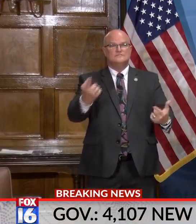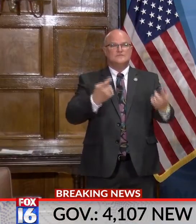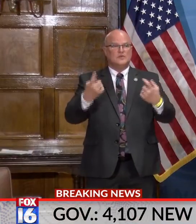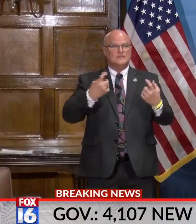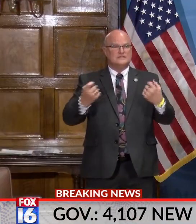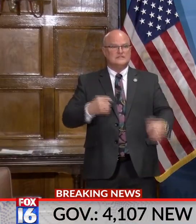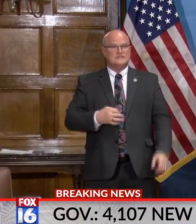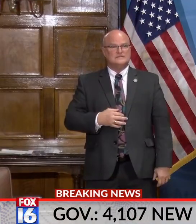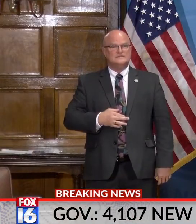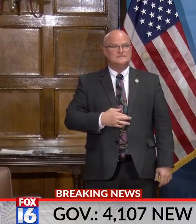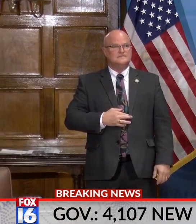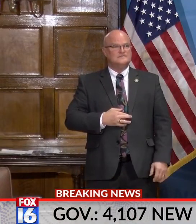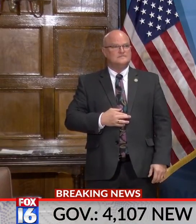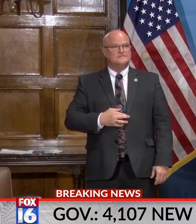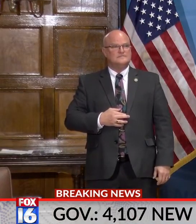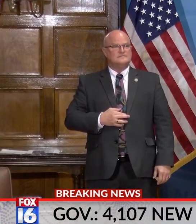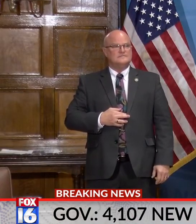governor.